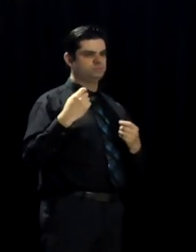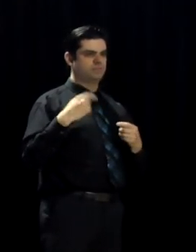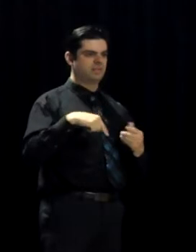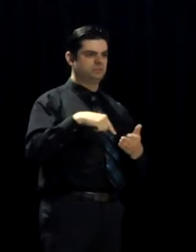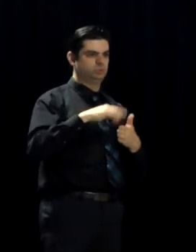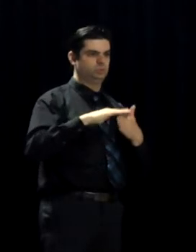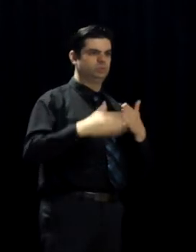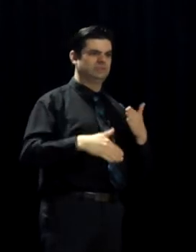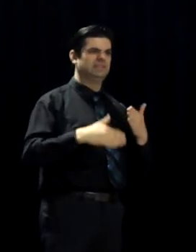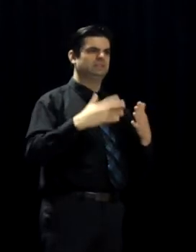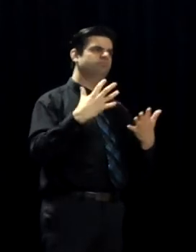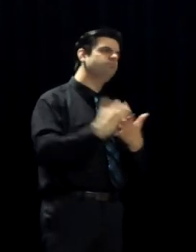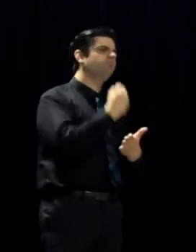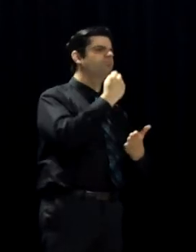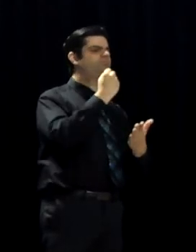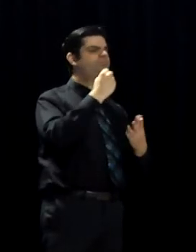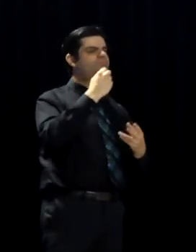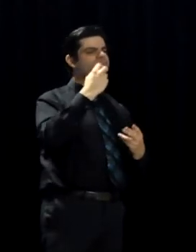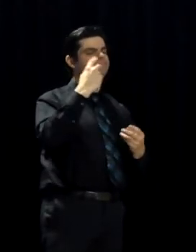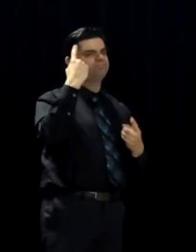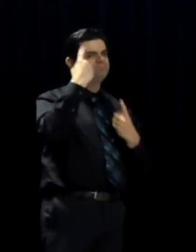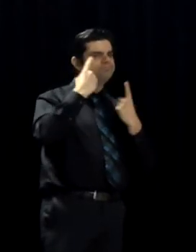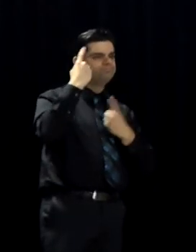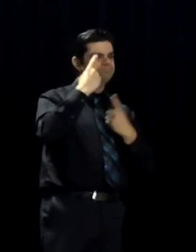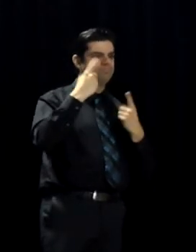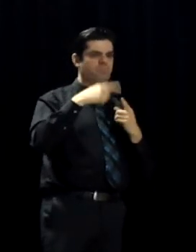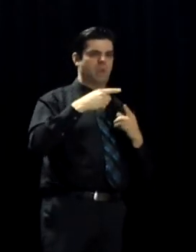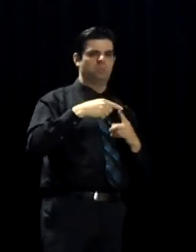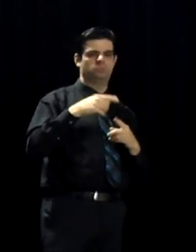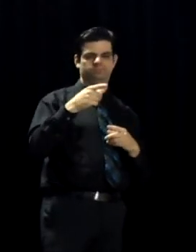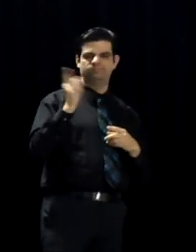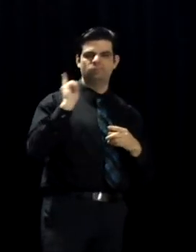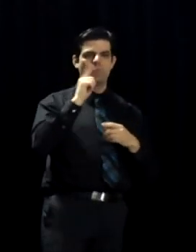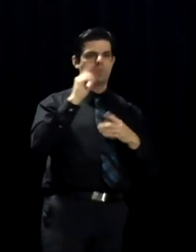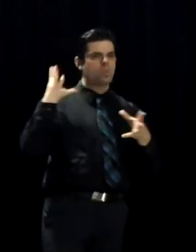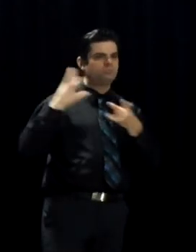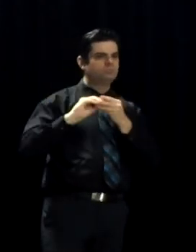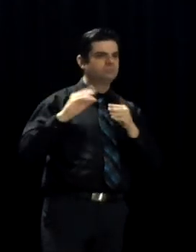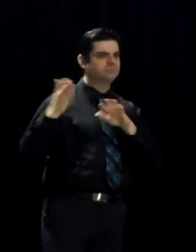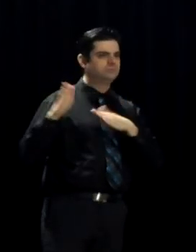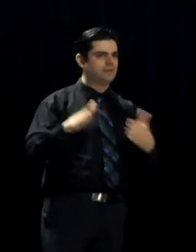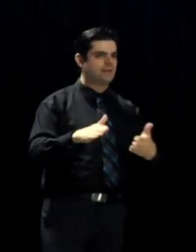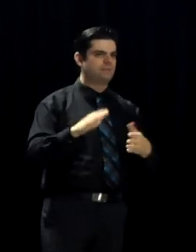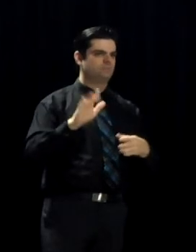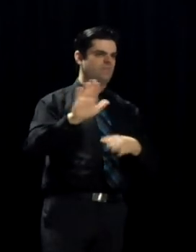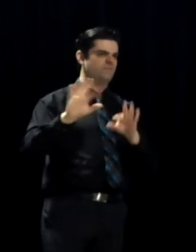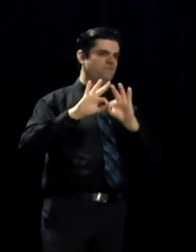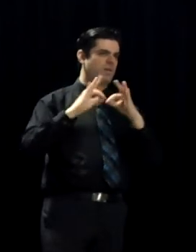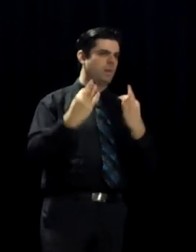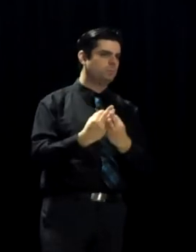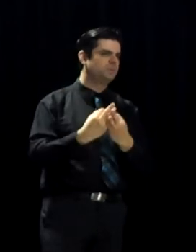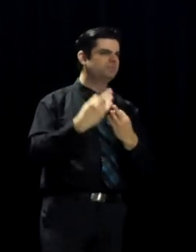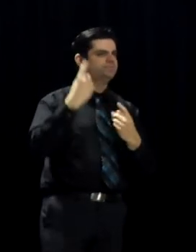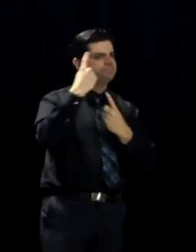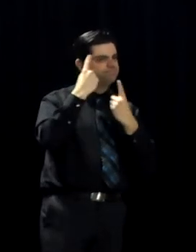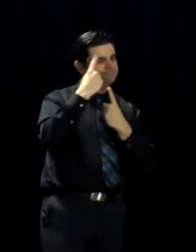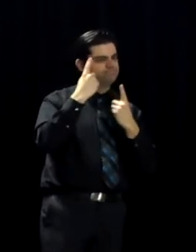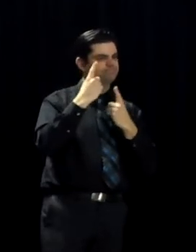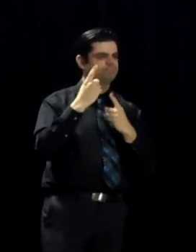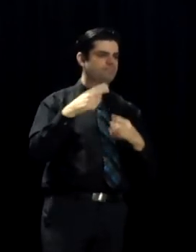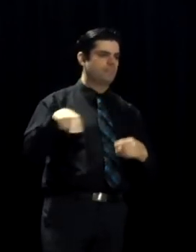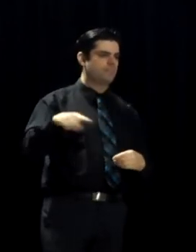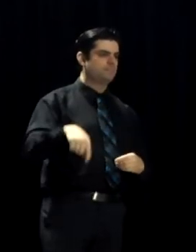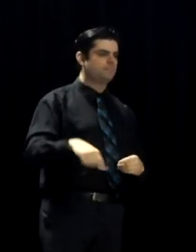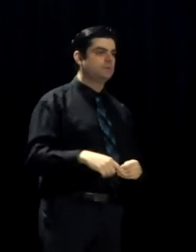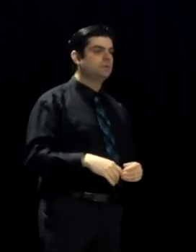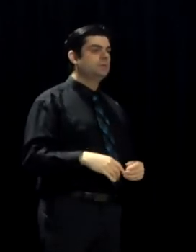their families this weekend, please. Looking at testing, very busy testing. There